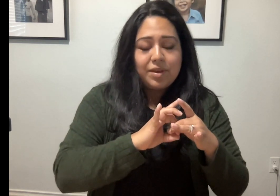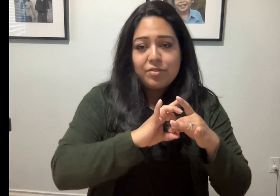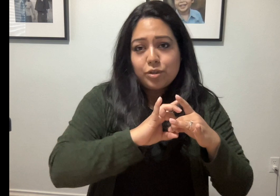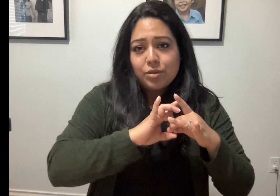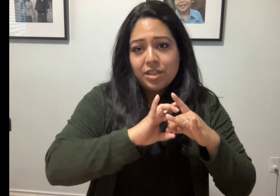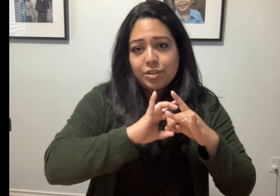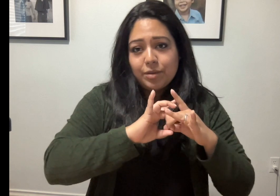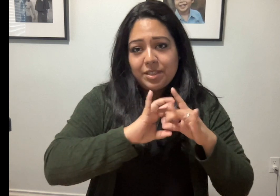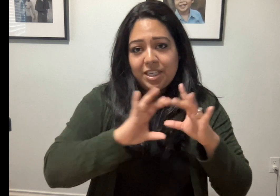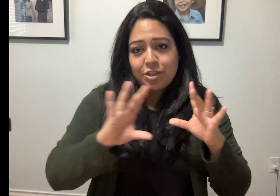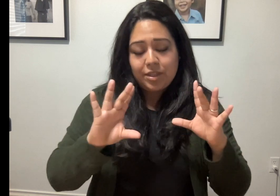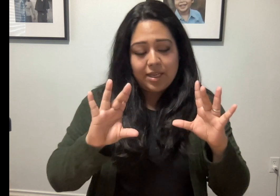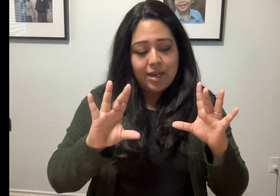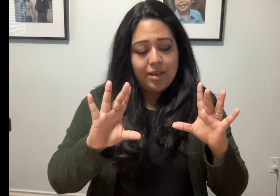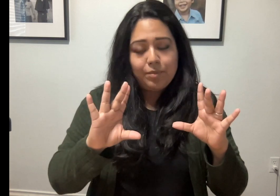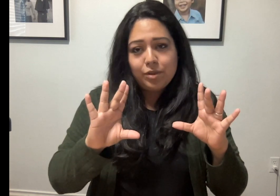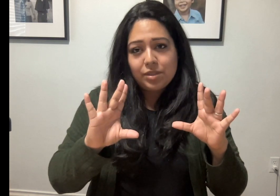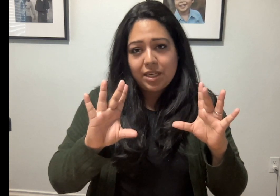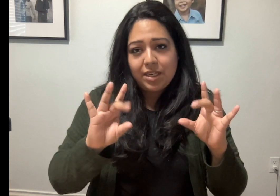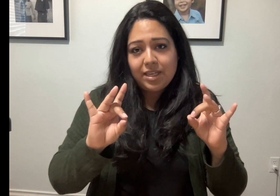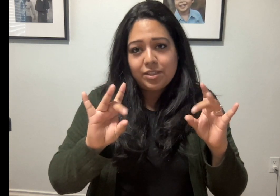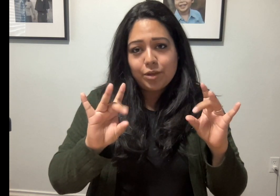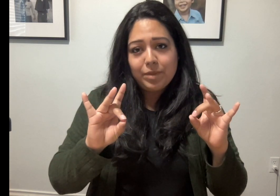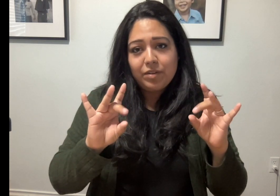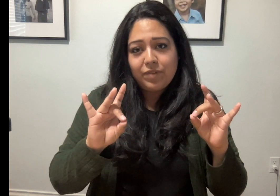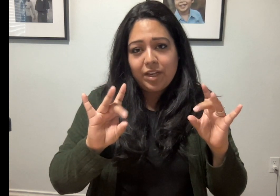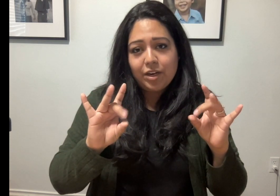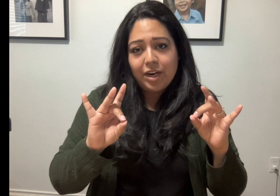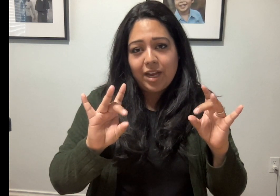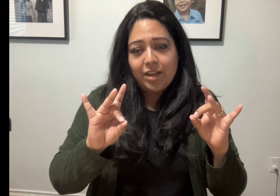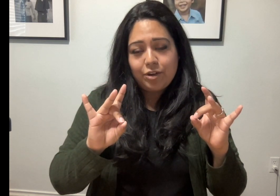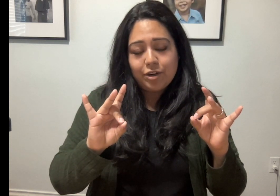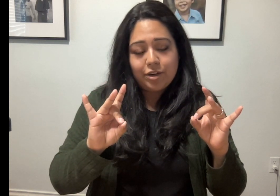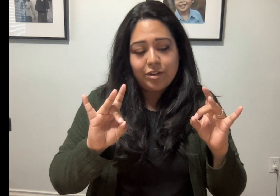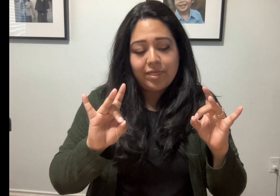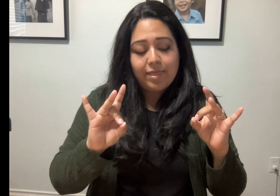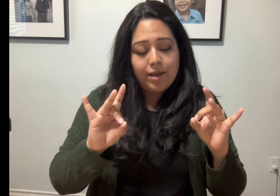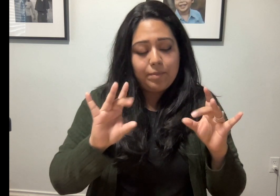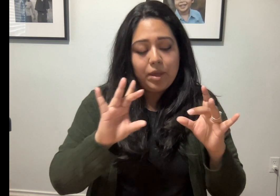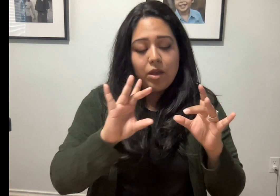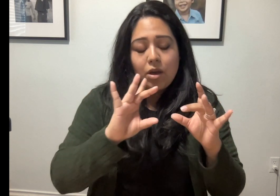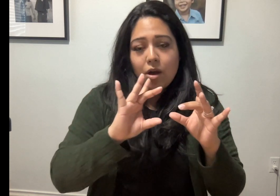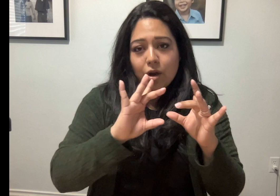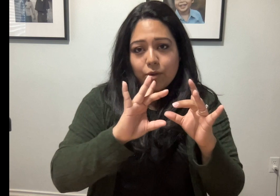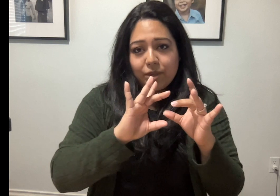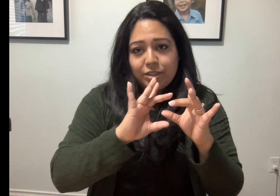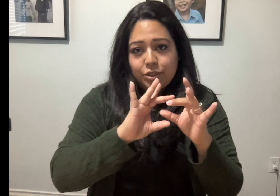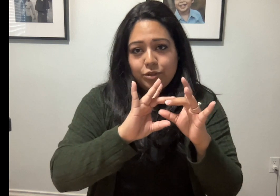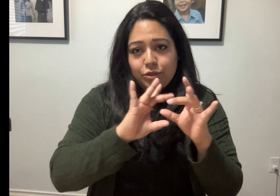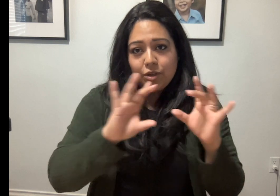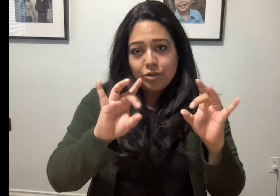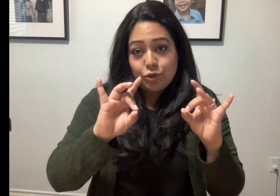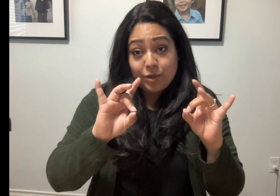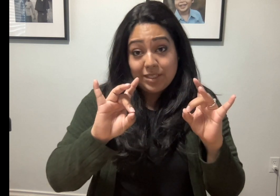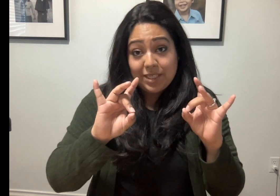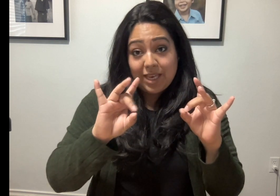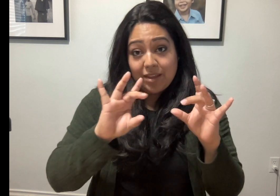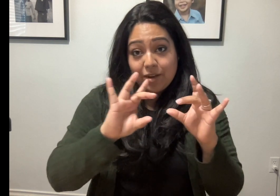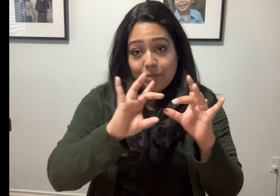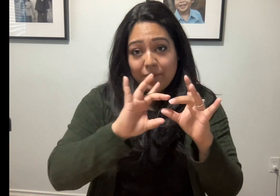So the interpretation that I am using is your middle finger and your thumb are going to join together, but they're